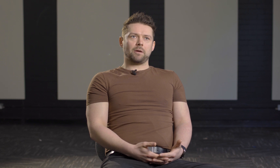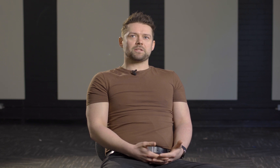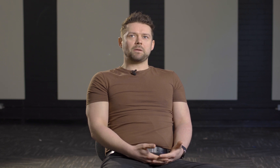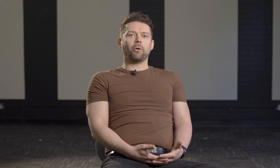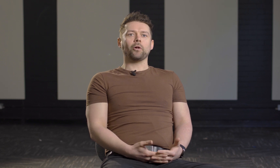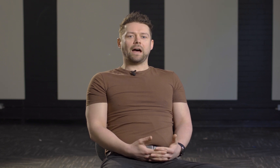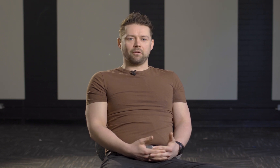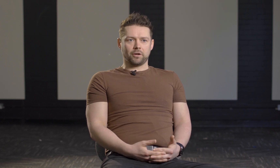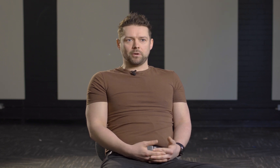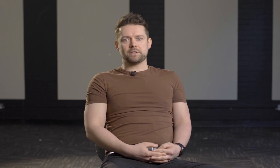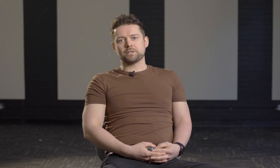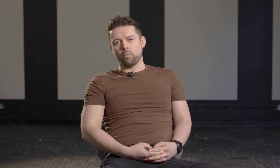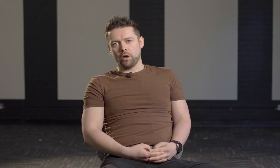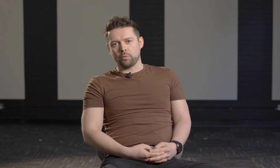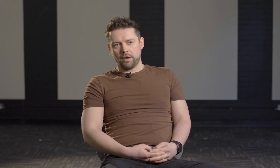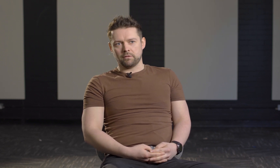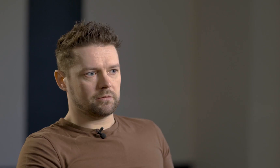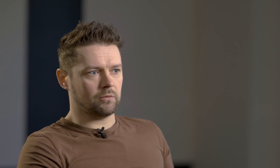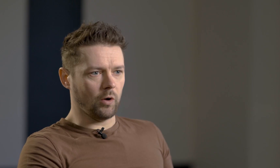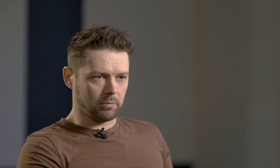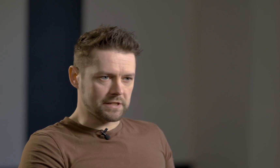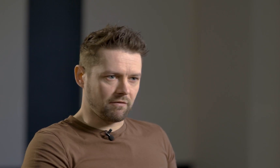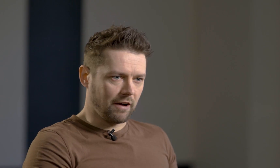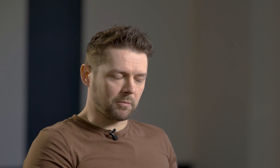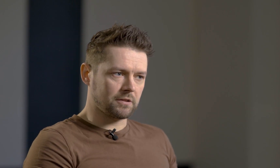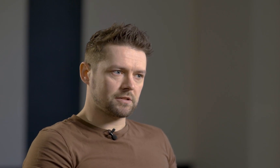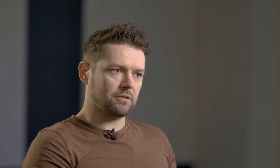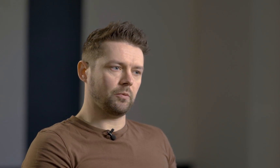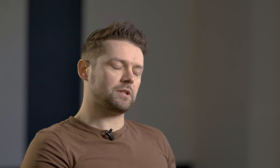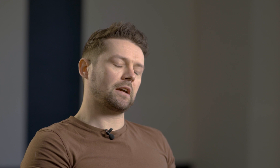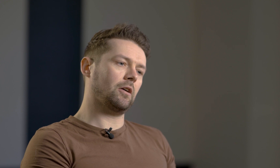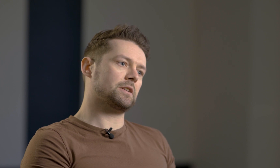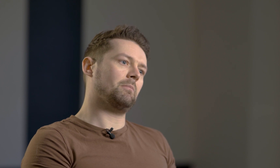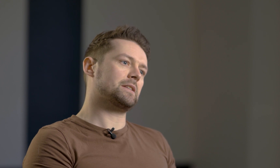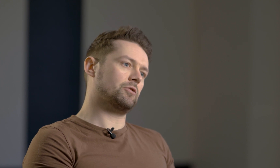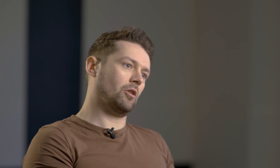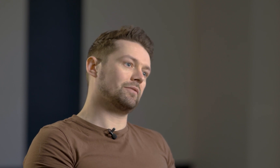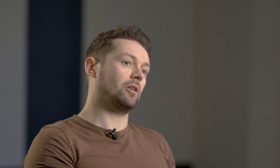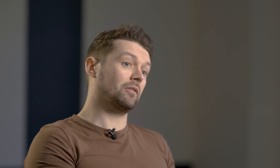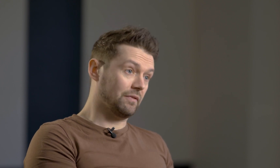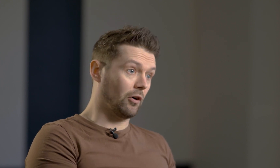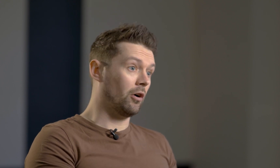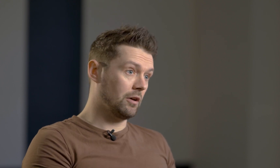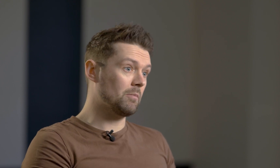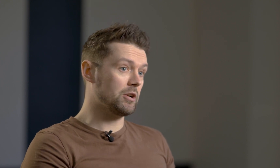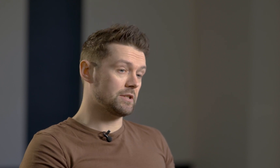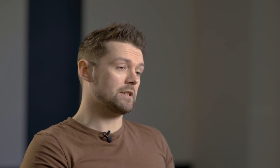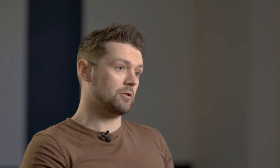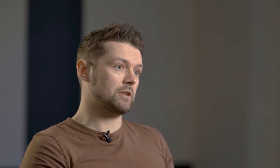interpreters are being pulled out of the community to work within workplace environments, which is then causing a massive shortfall for emergency situations